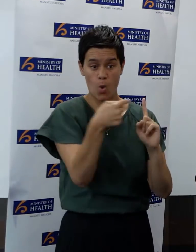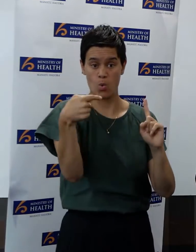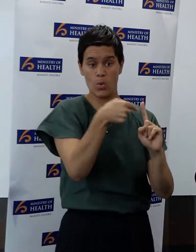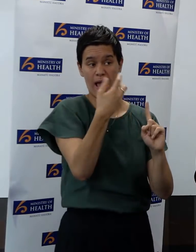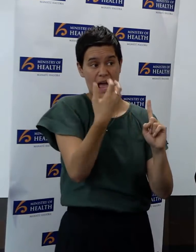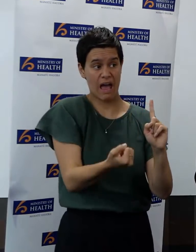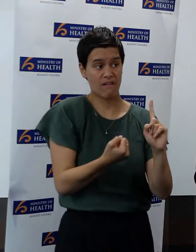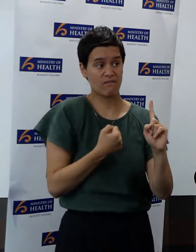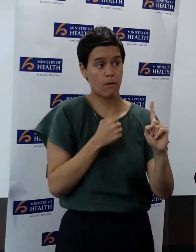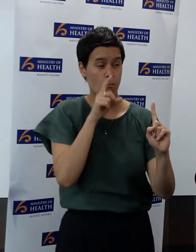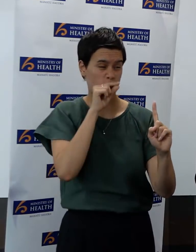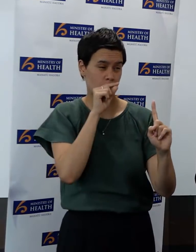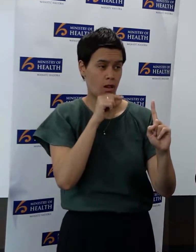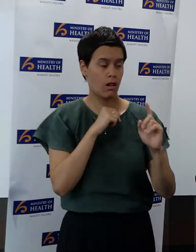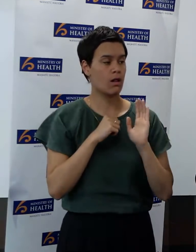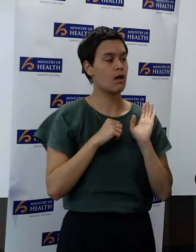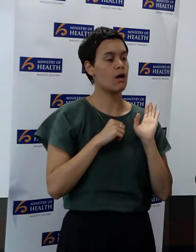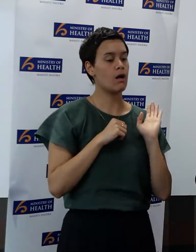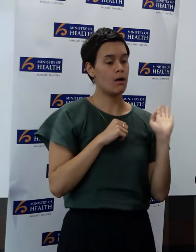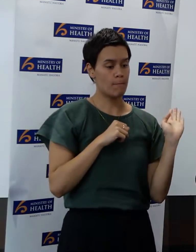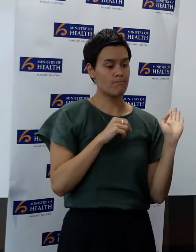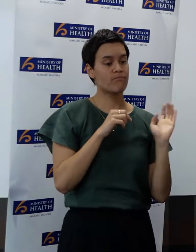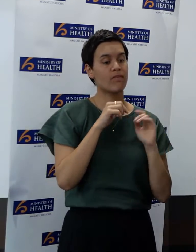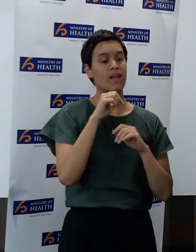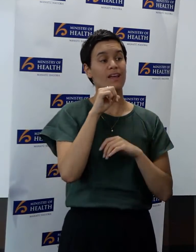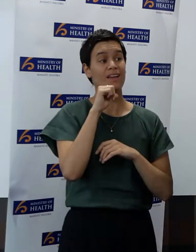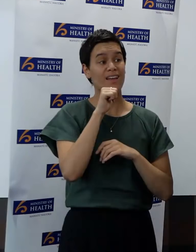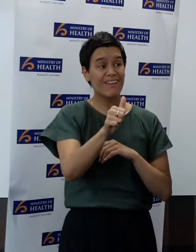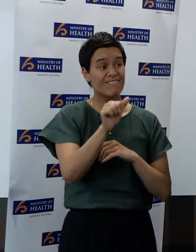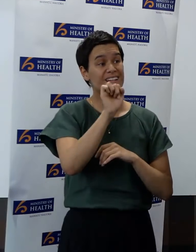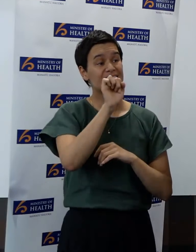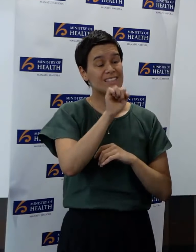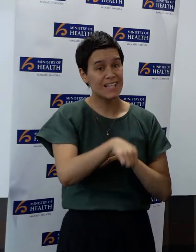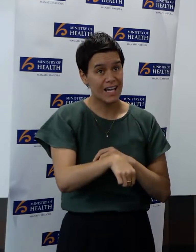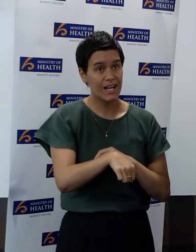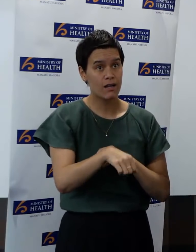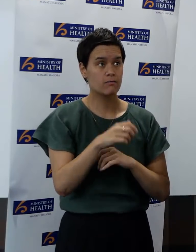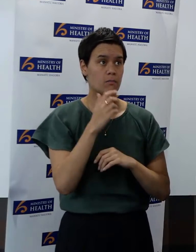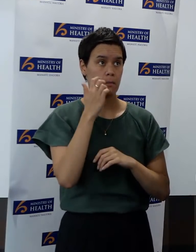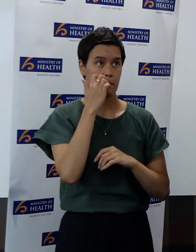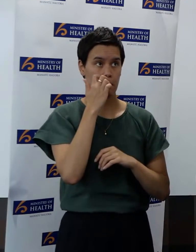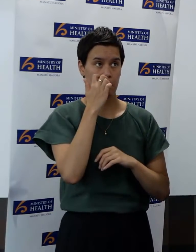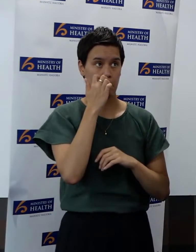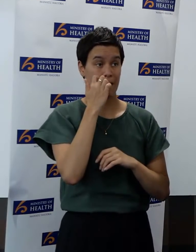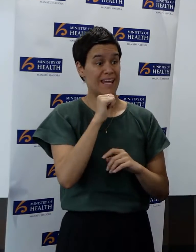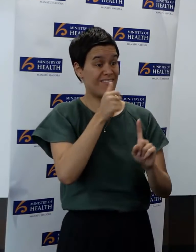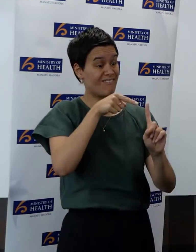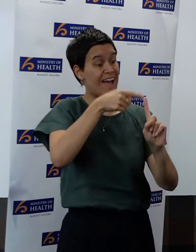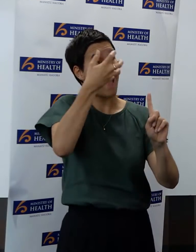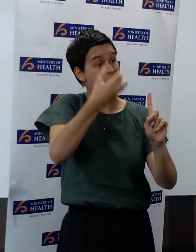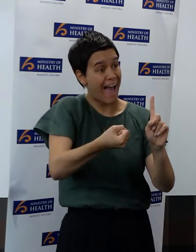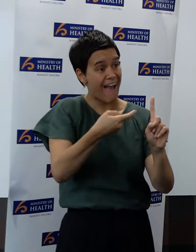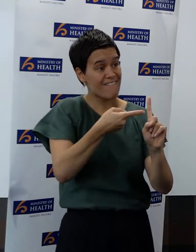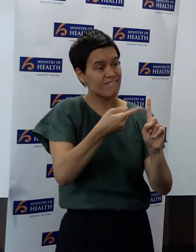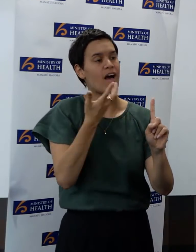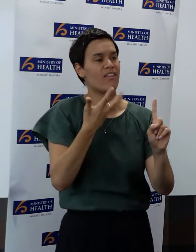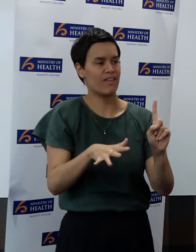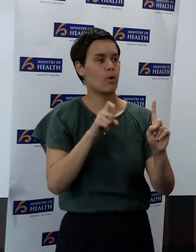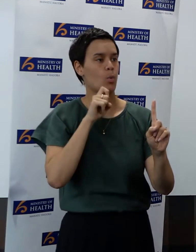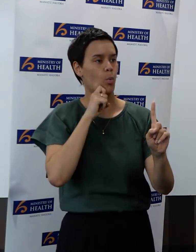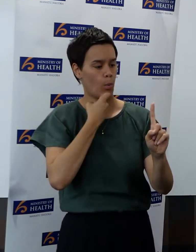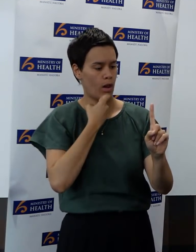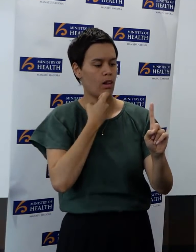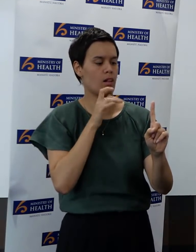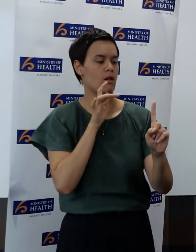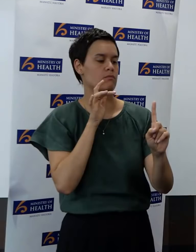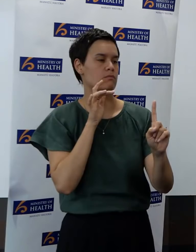would be, the public health unit would be immediately involved and be thinking about contact tracing, especially on the basis of